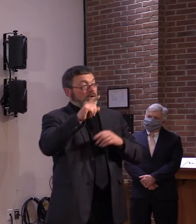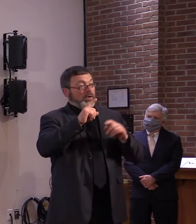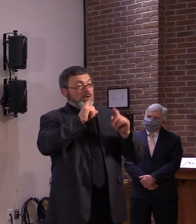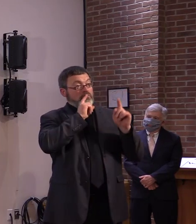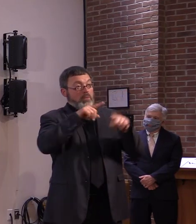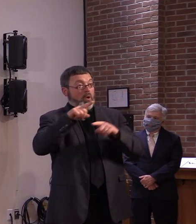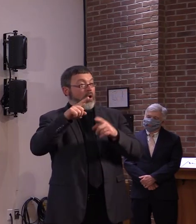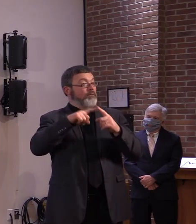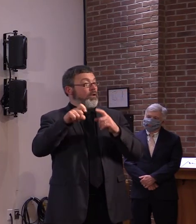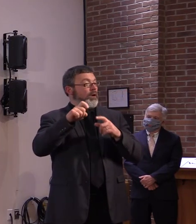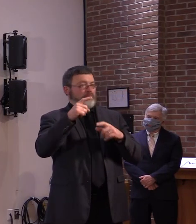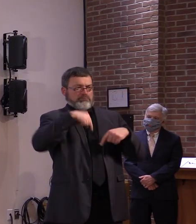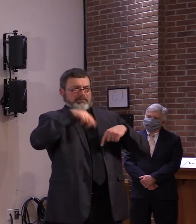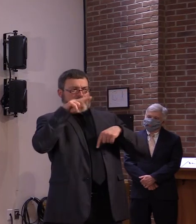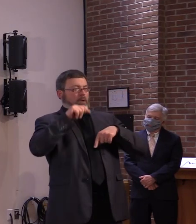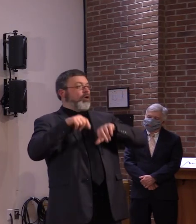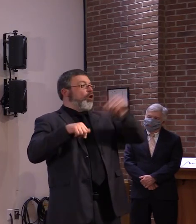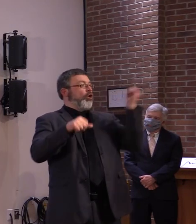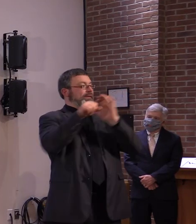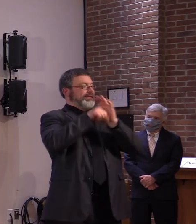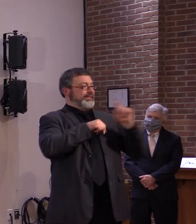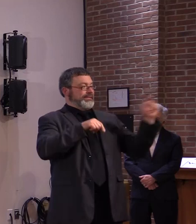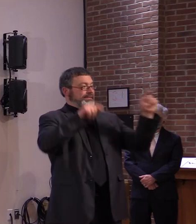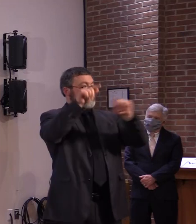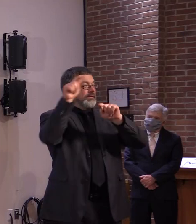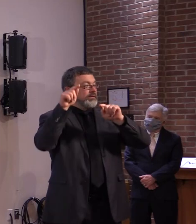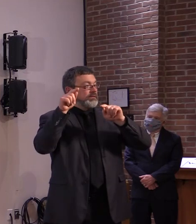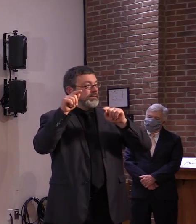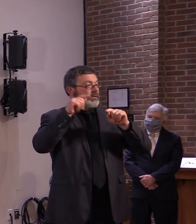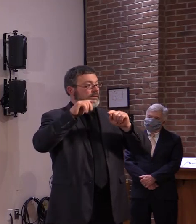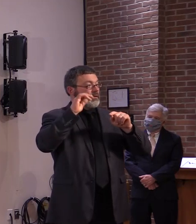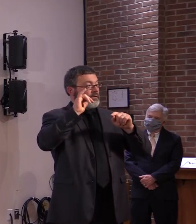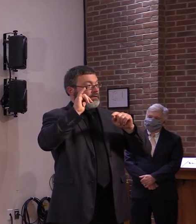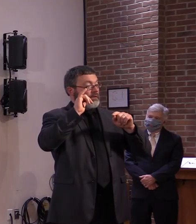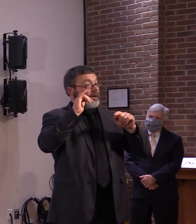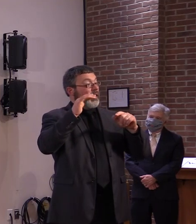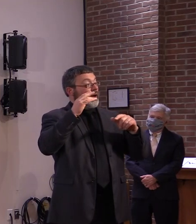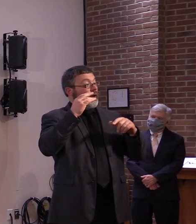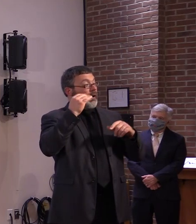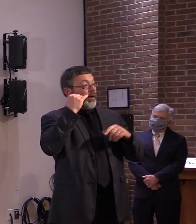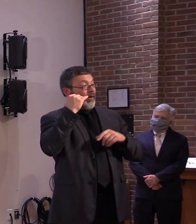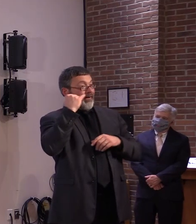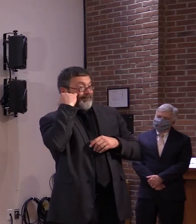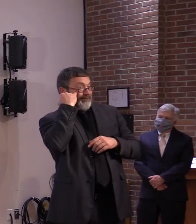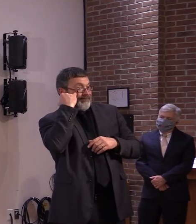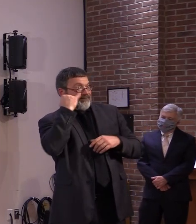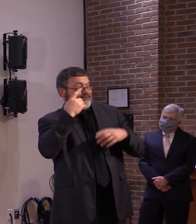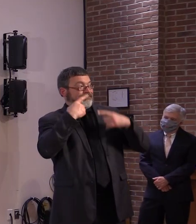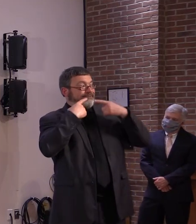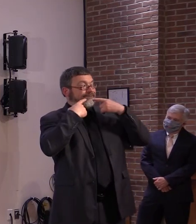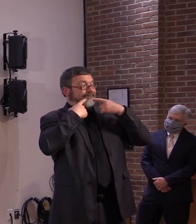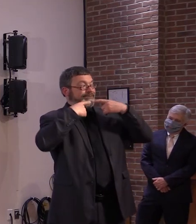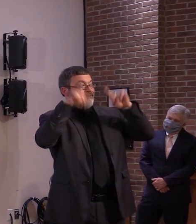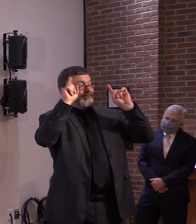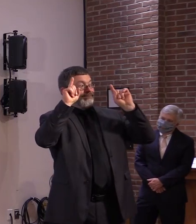where their rate of success in doing contact tracing is literally 20 or